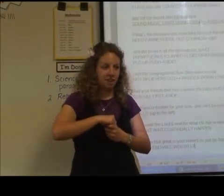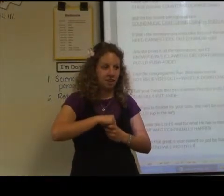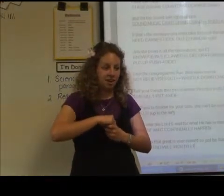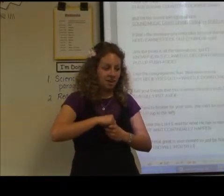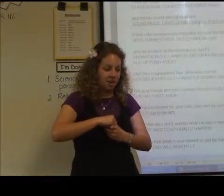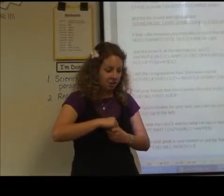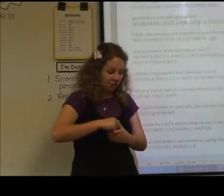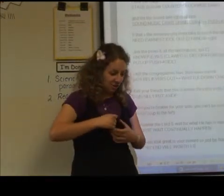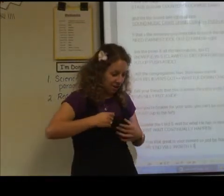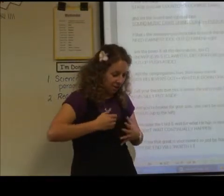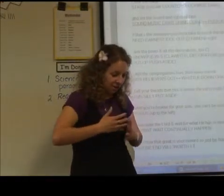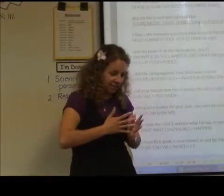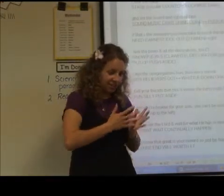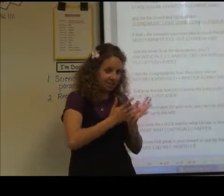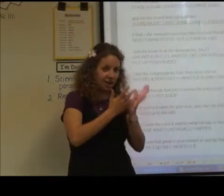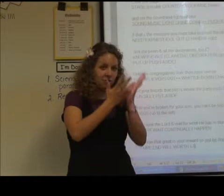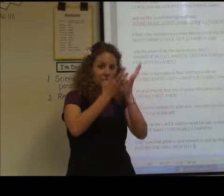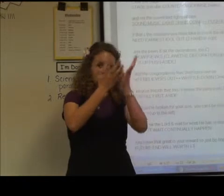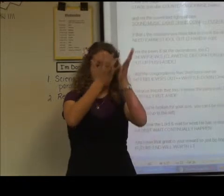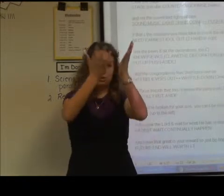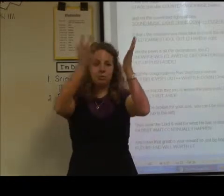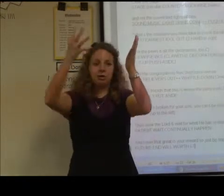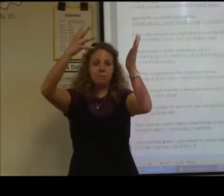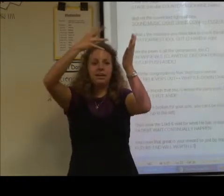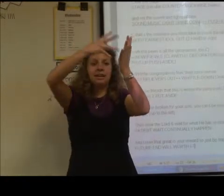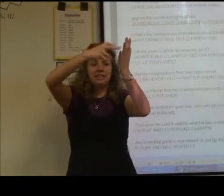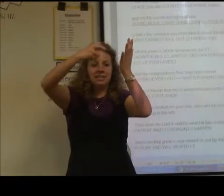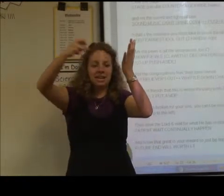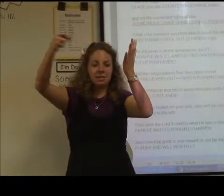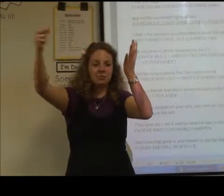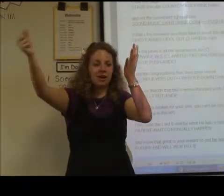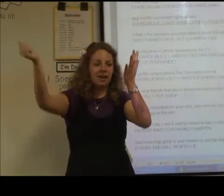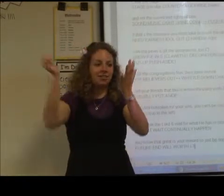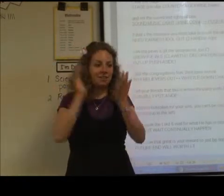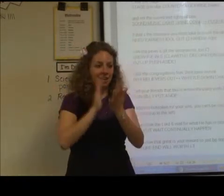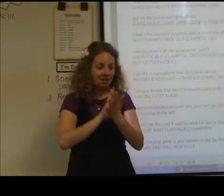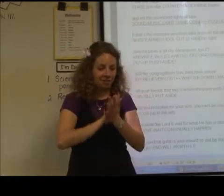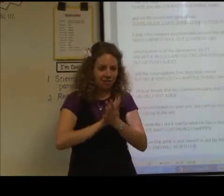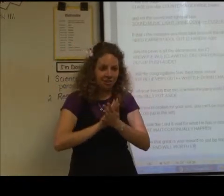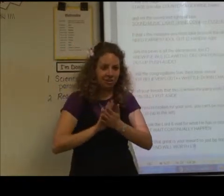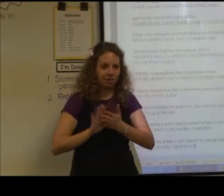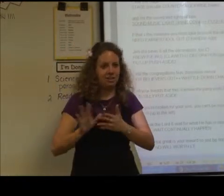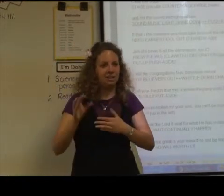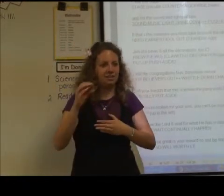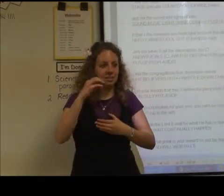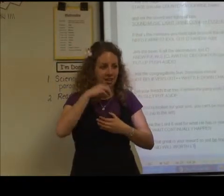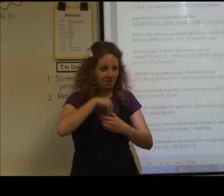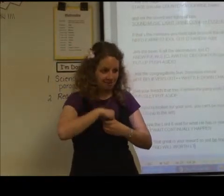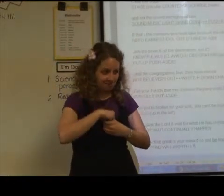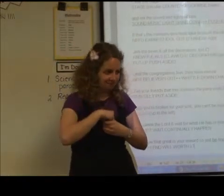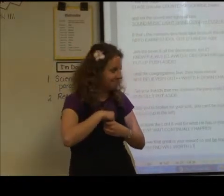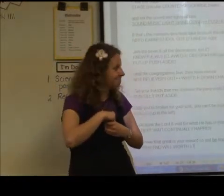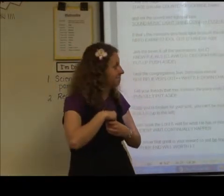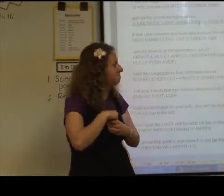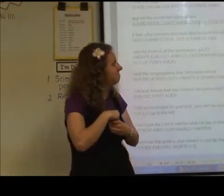like, you get all that stuff out and you give it to Him, He takes it away, and then now you're clean